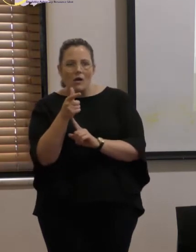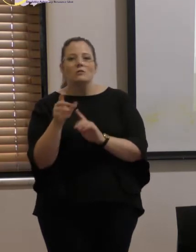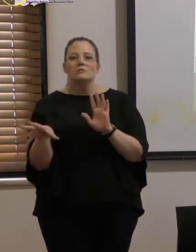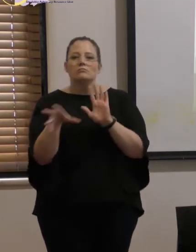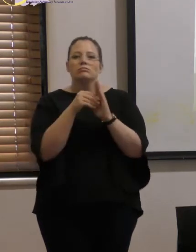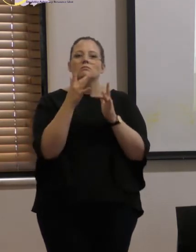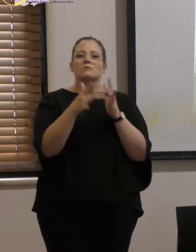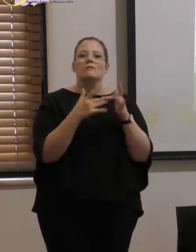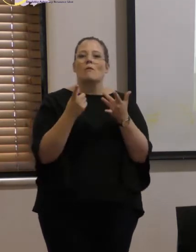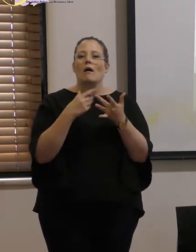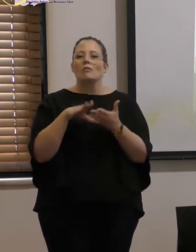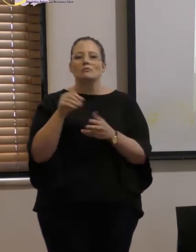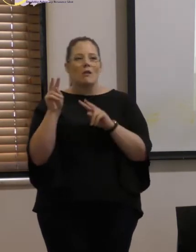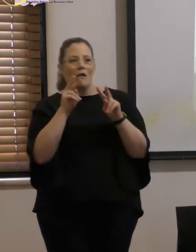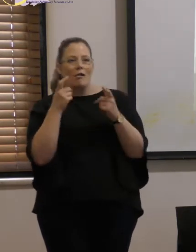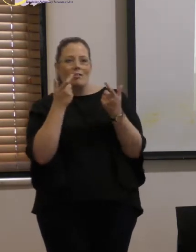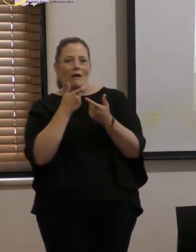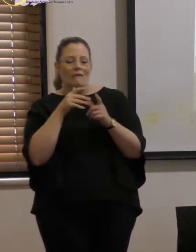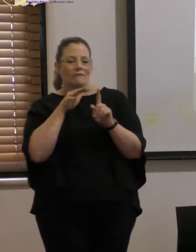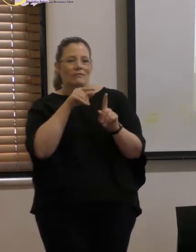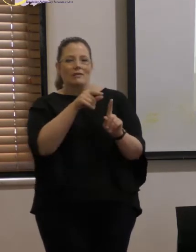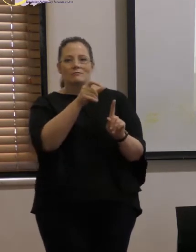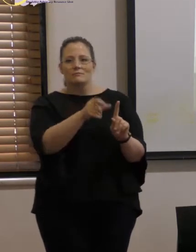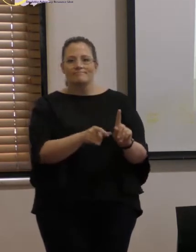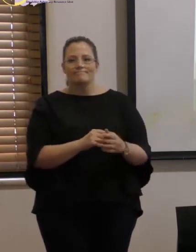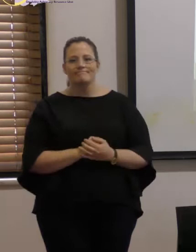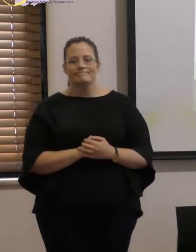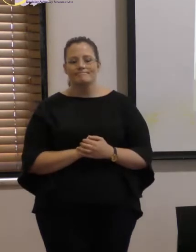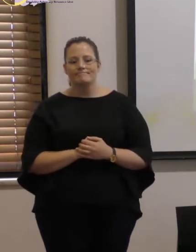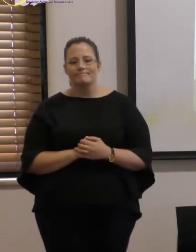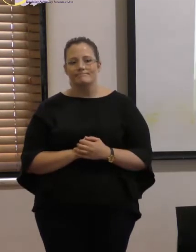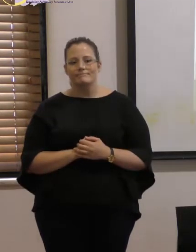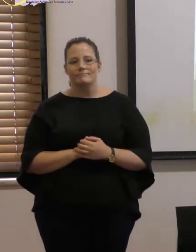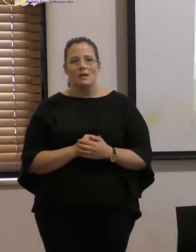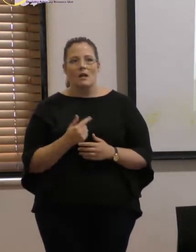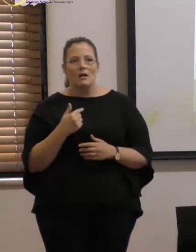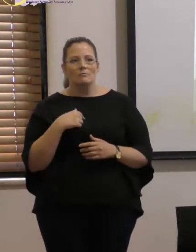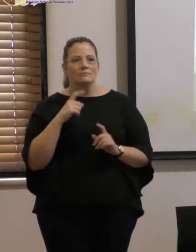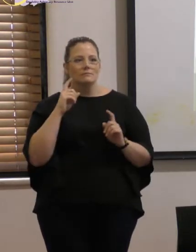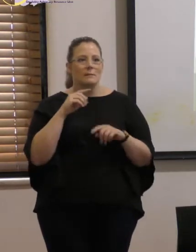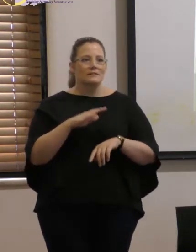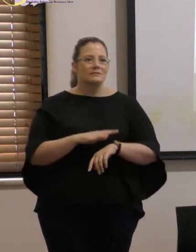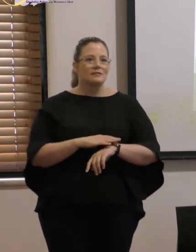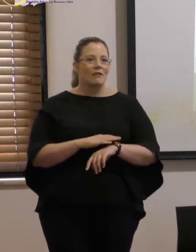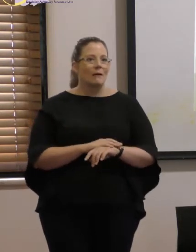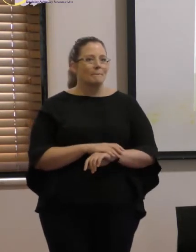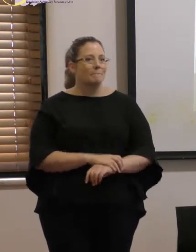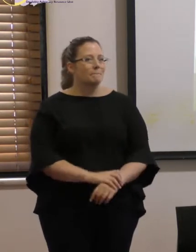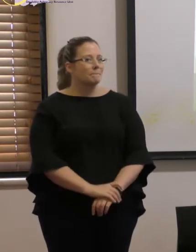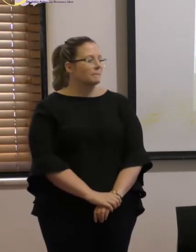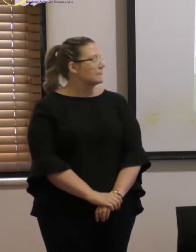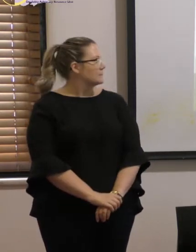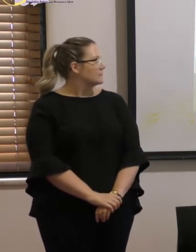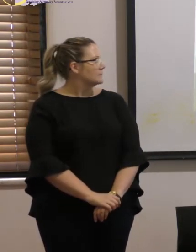And then I'm just going to put up, I'm just aware of time. Oh, sorry, I have to go back. Oh,